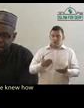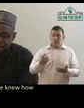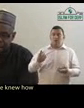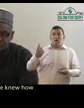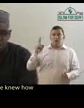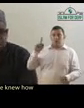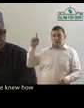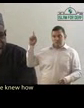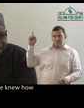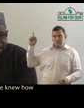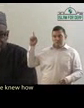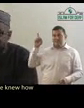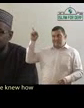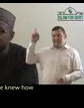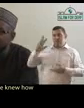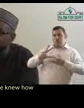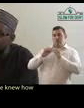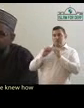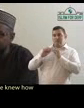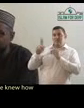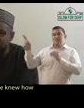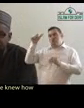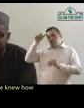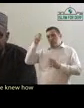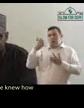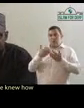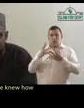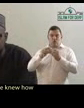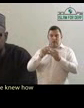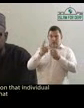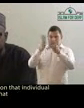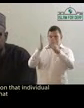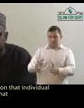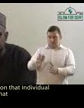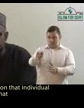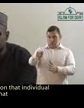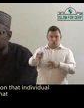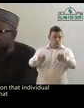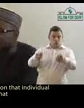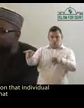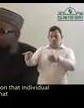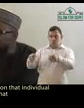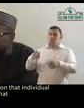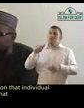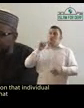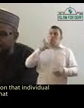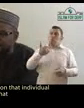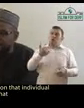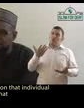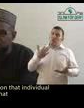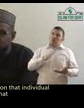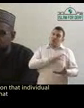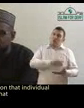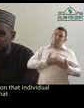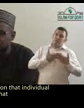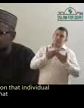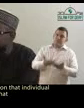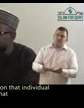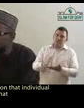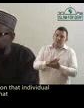Allah, who is the creator, He knew how He created this individual. So He's going to have mercy on that